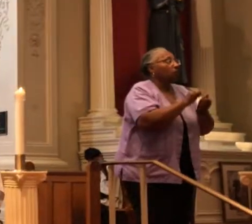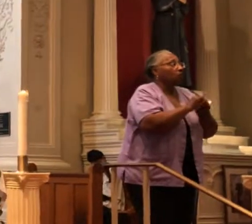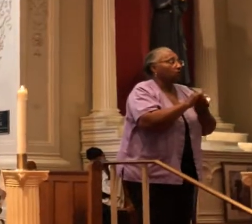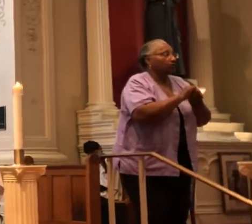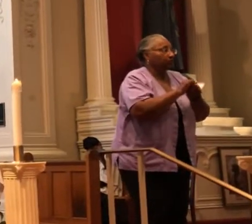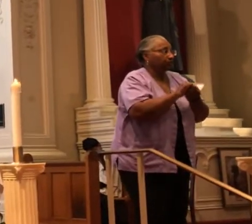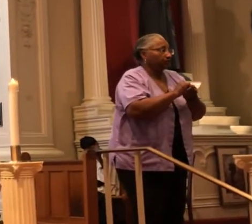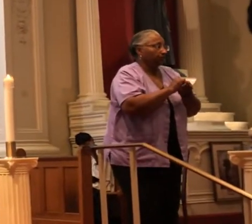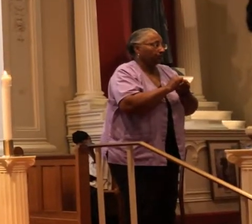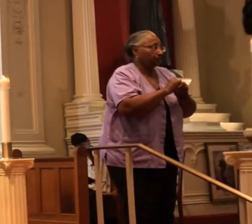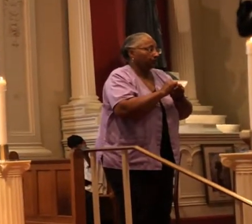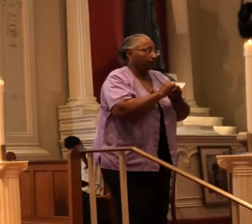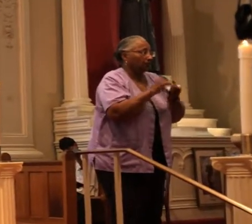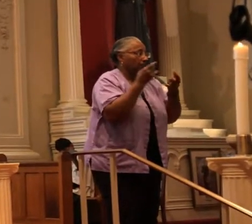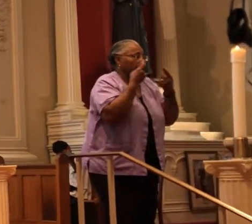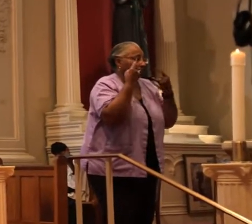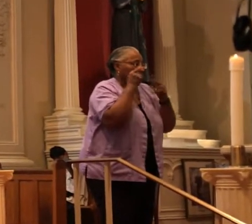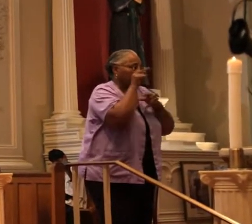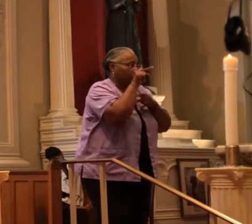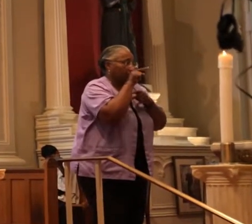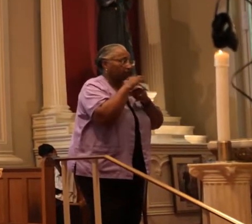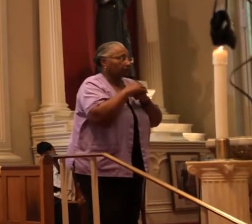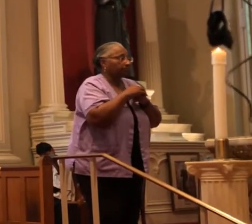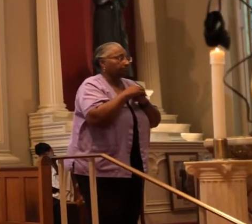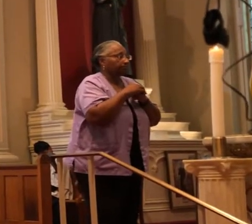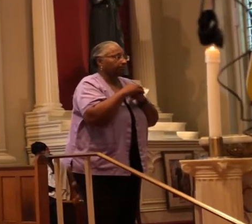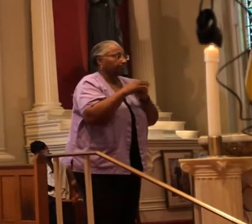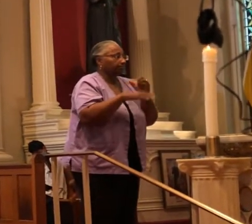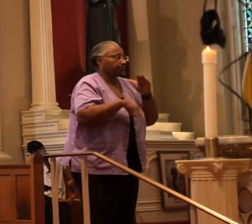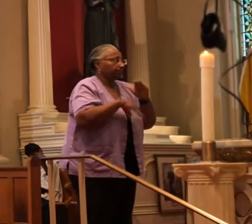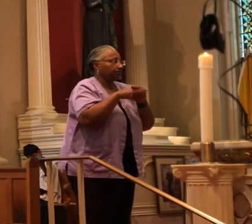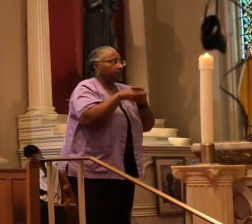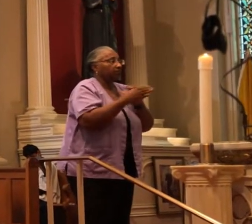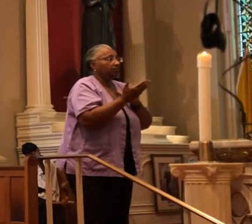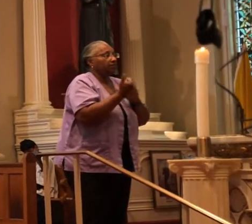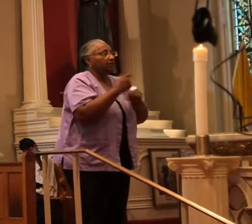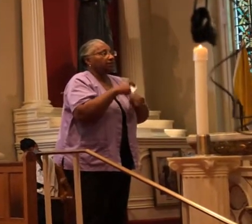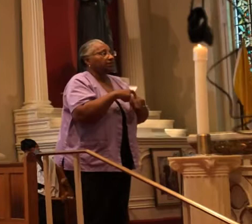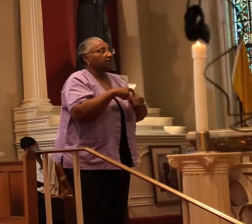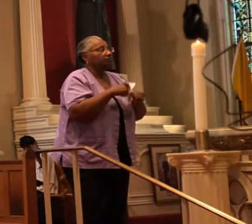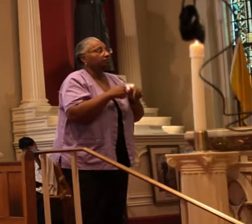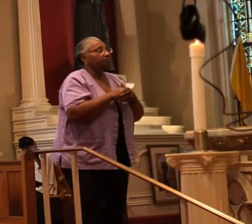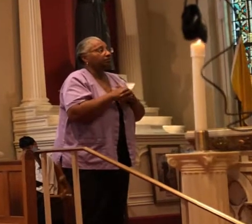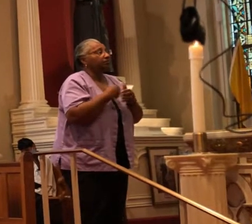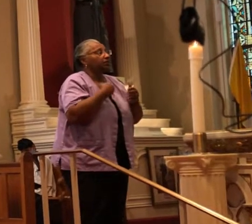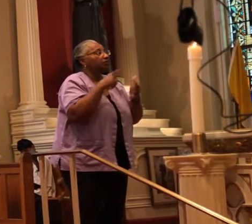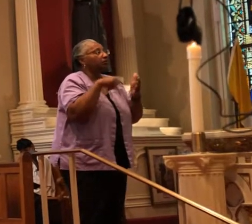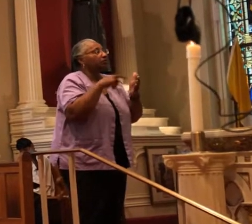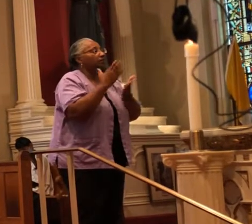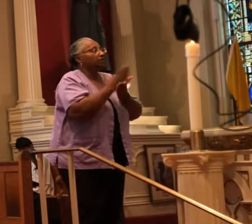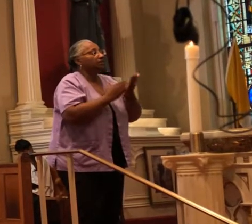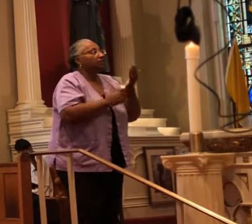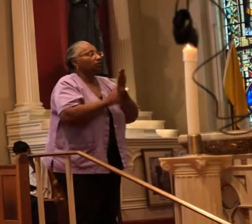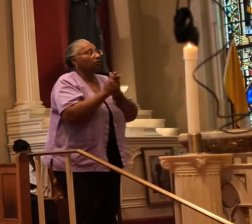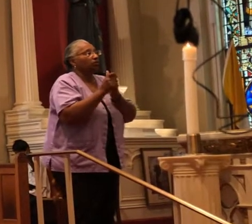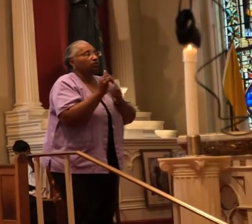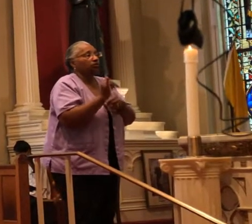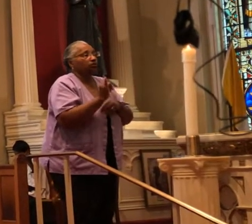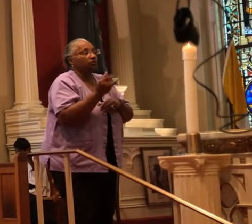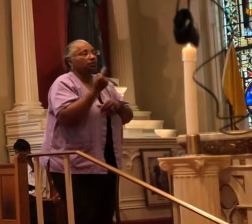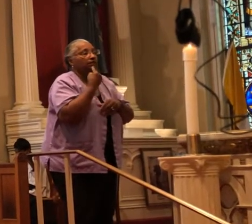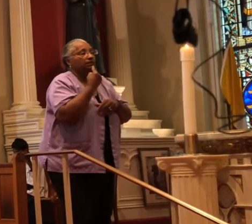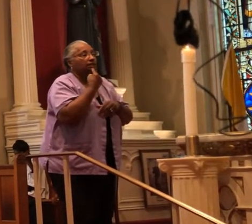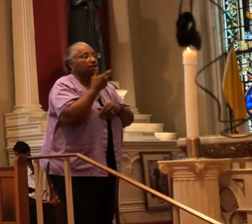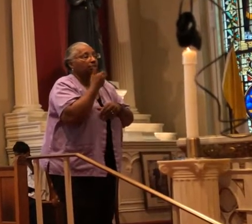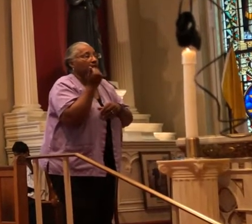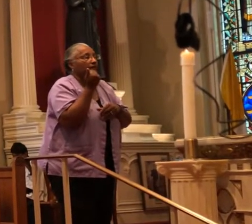those masks 15 times. So you can wash them. I've been reading some articles too that they say it's better